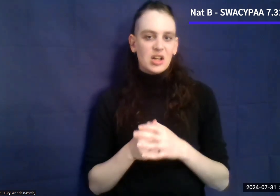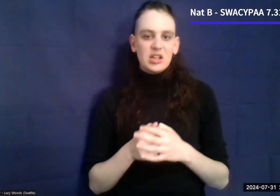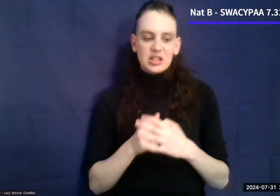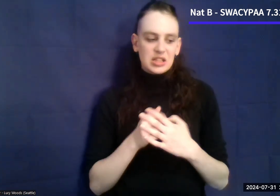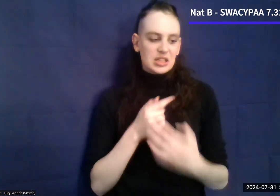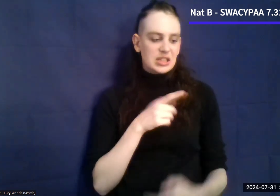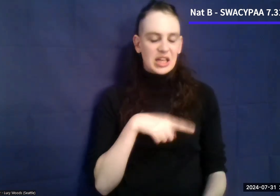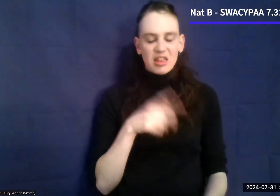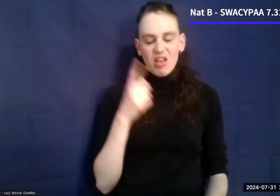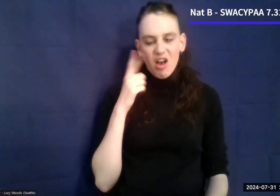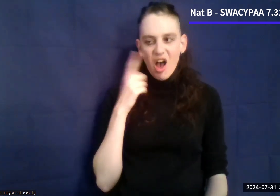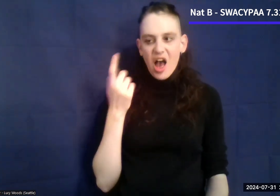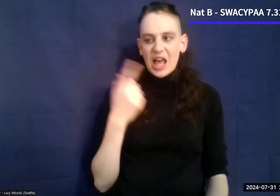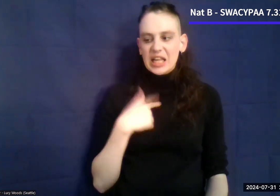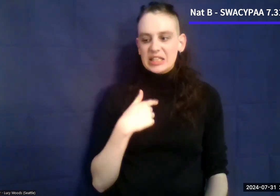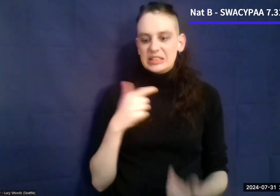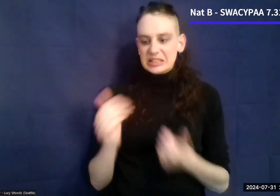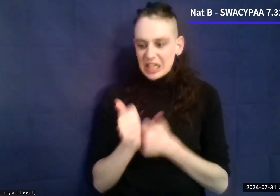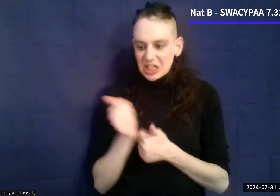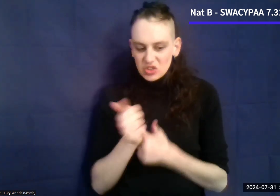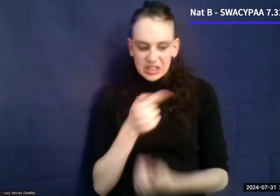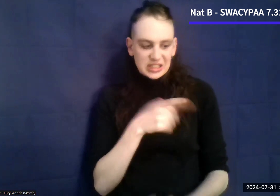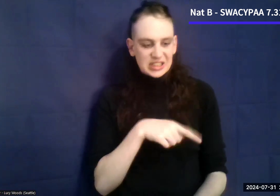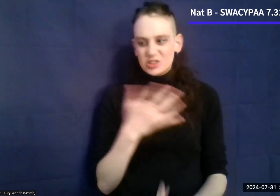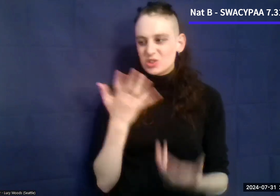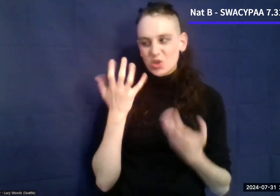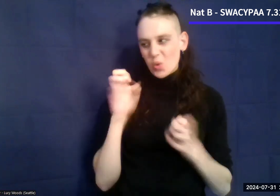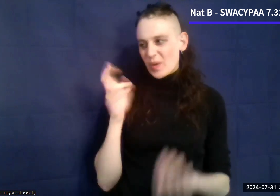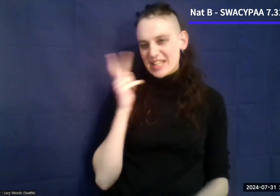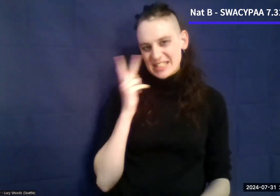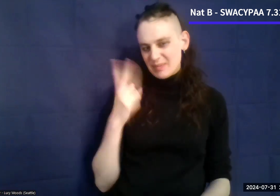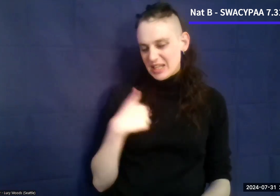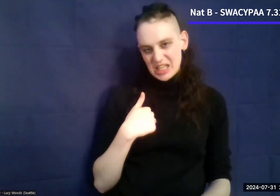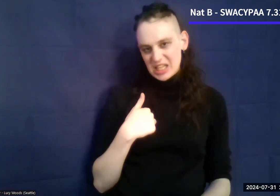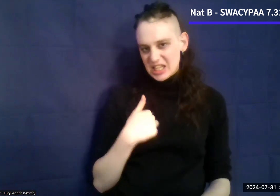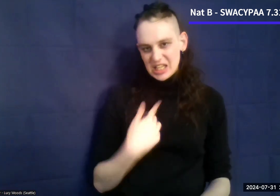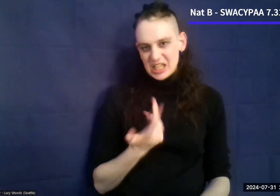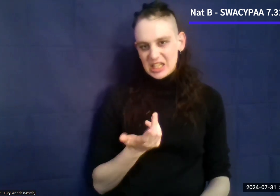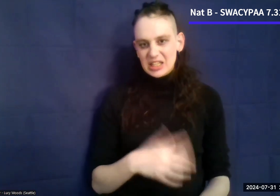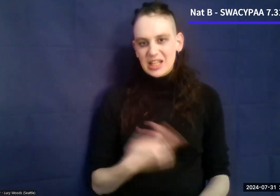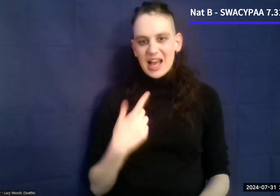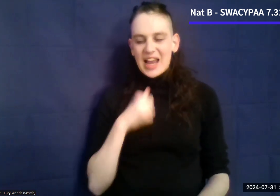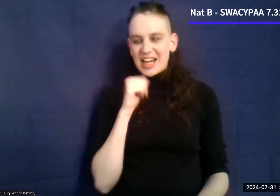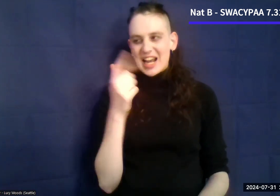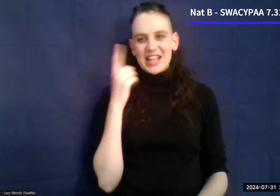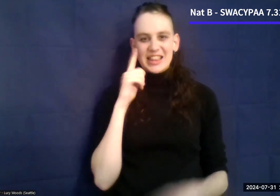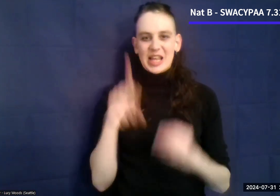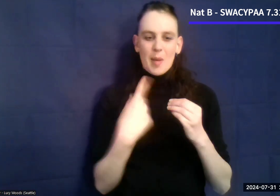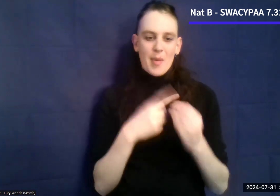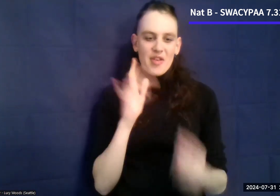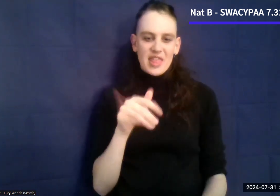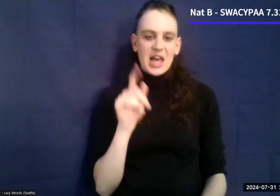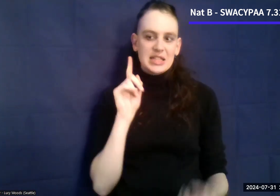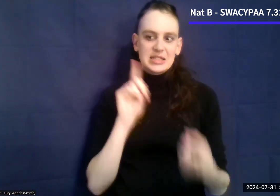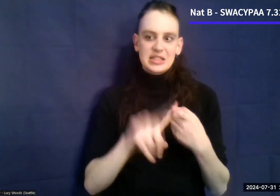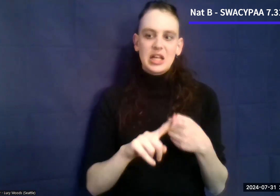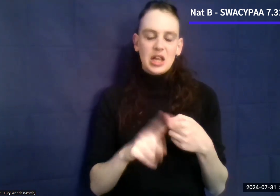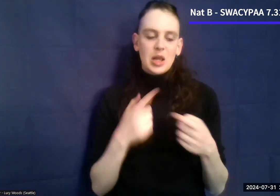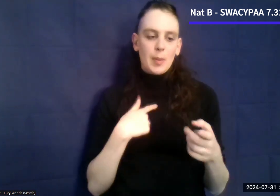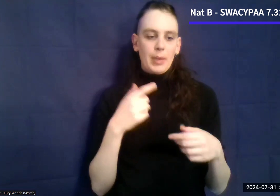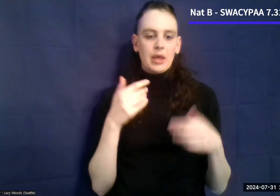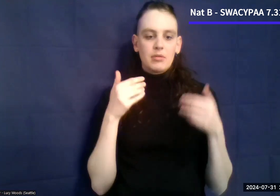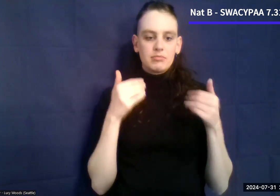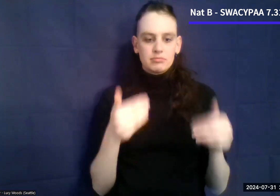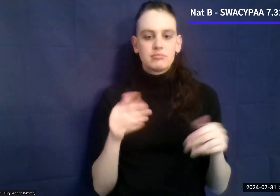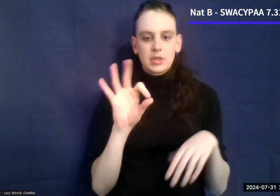witness it, you know, and I really was, but I didn't really think about that till later, um, you know, till